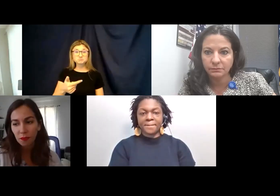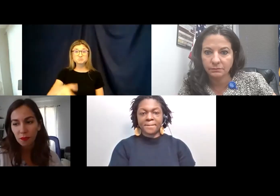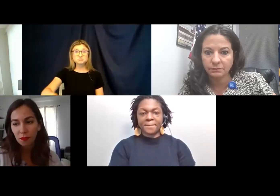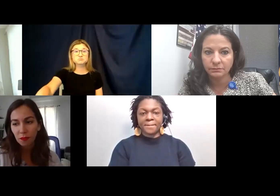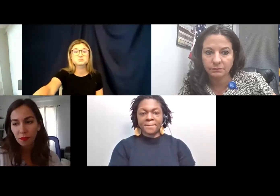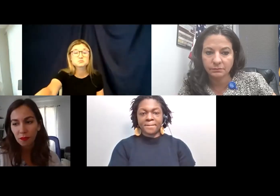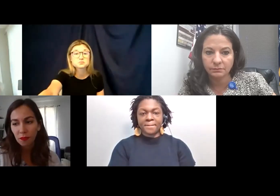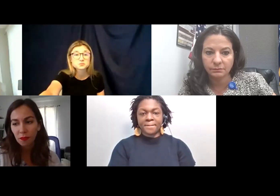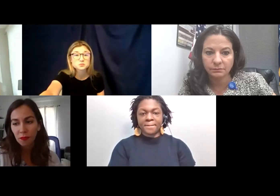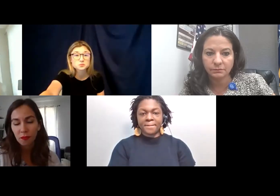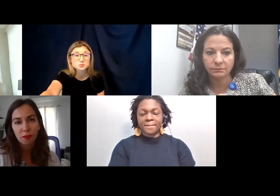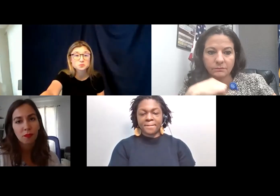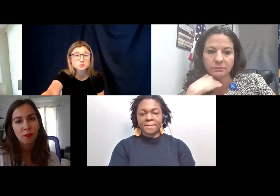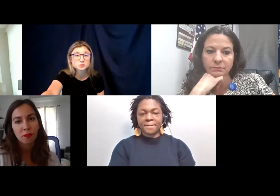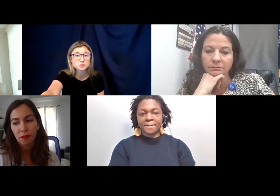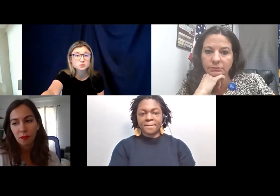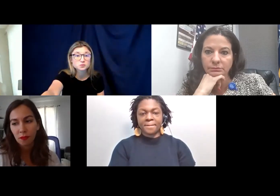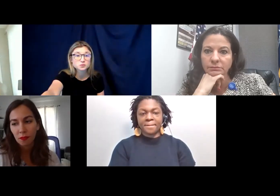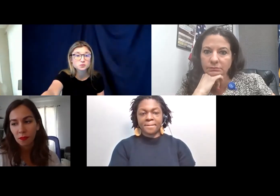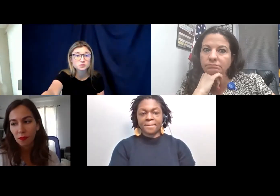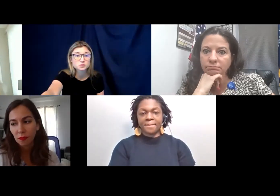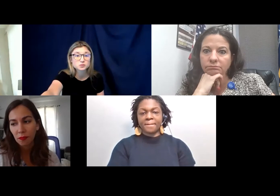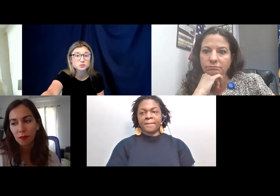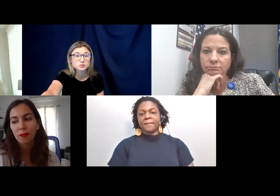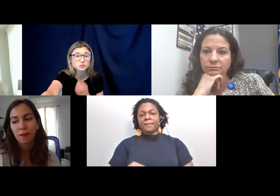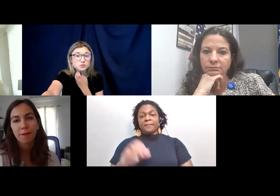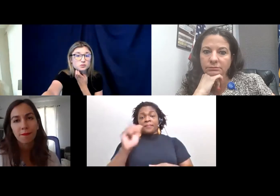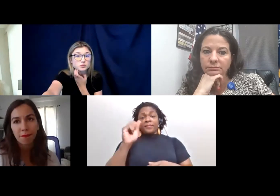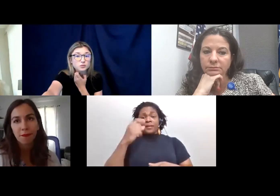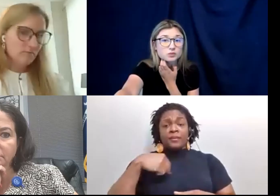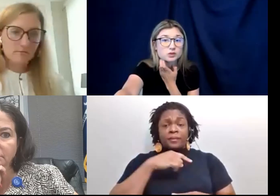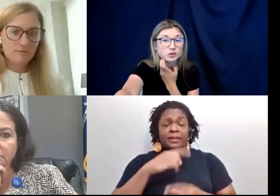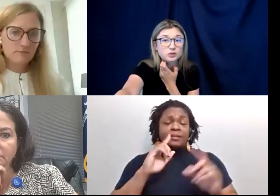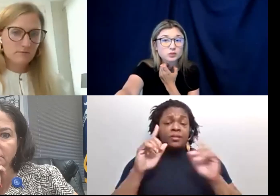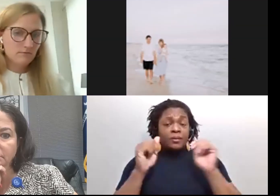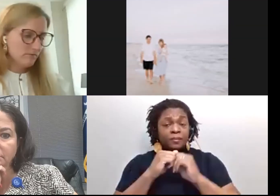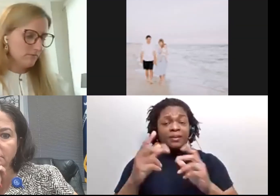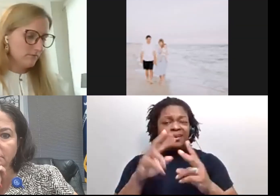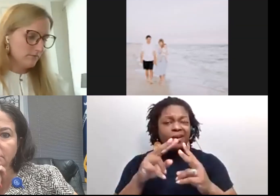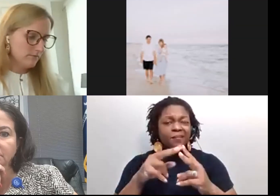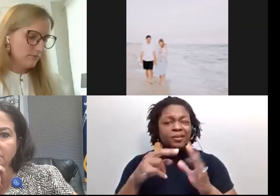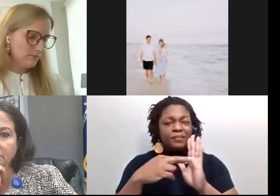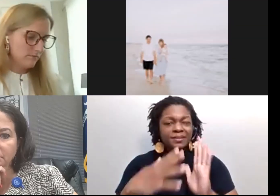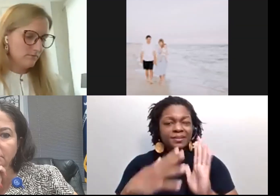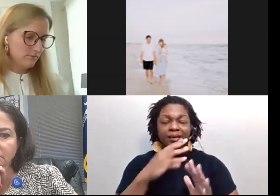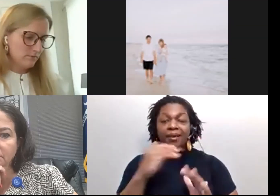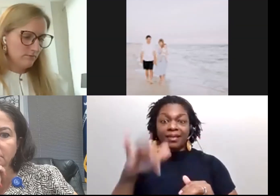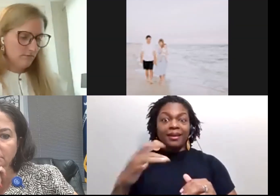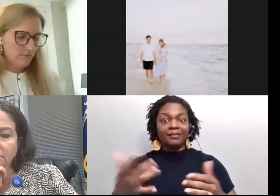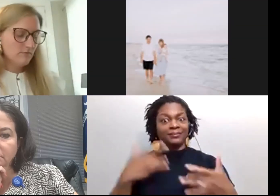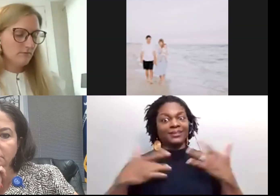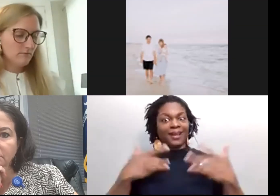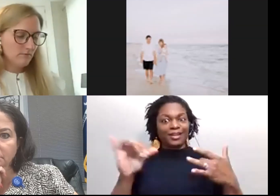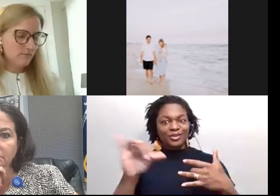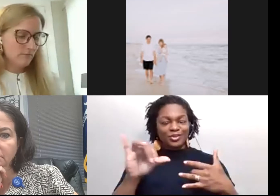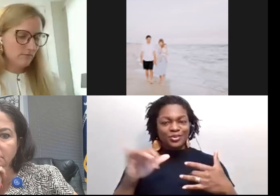Yeah, we talked to a couple of legislators and they were all interested too. Representative Davis was like really excited about it. So I don't know if we want